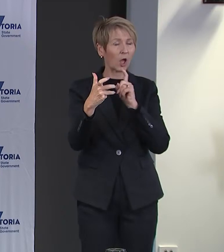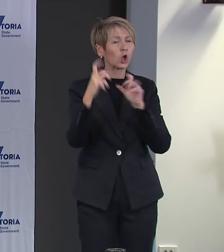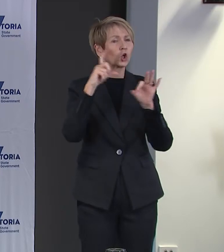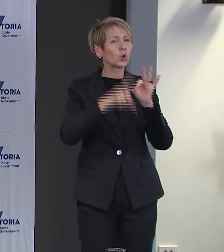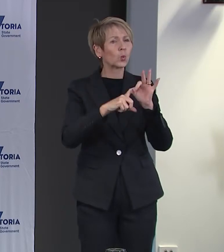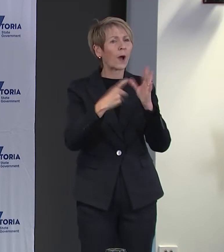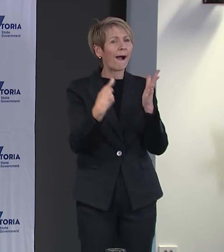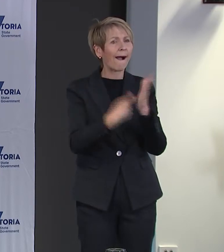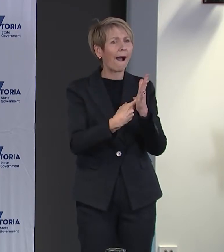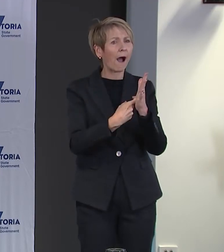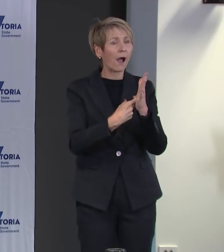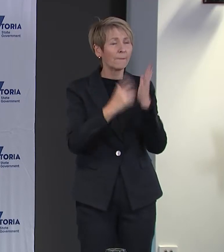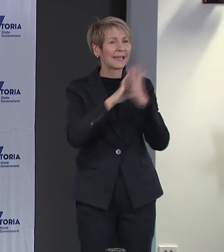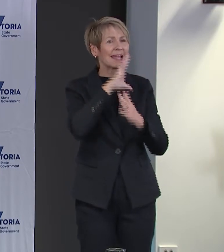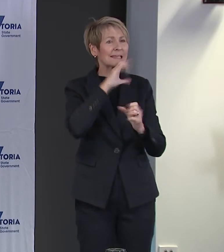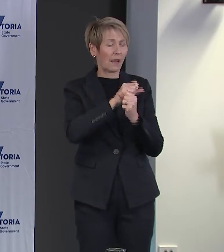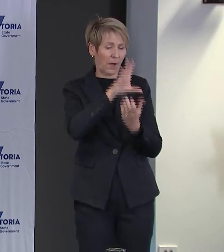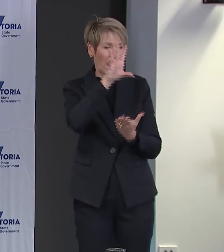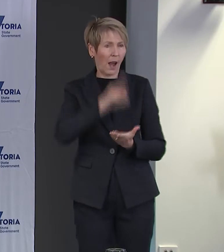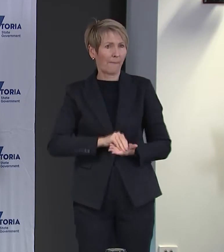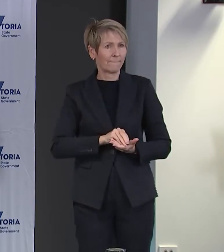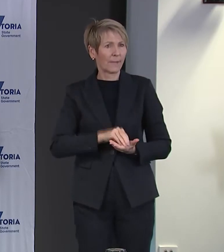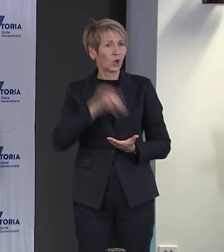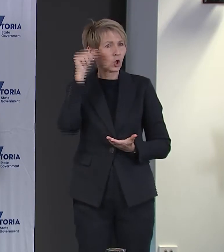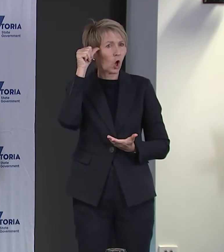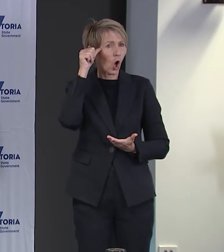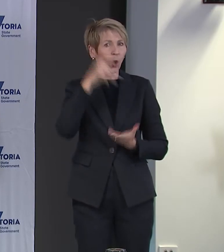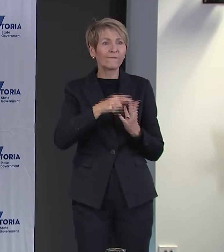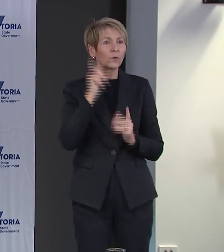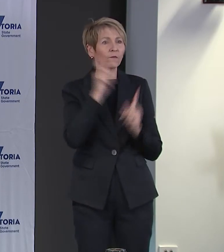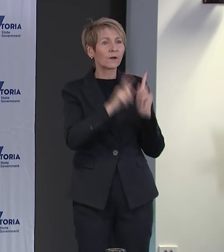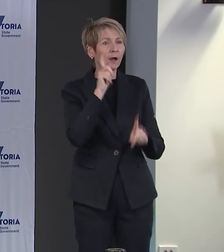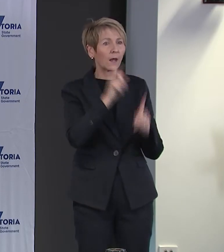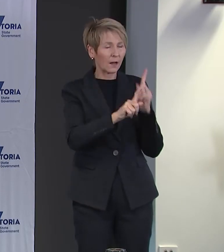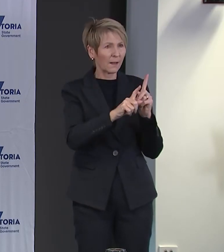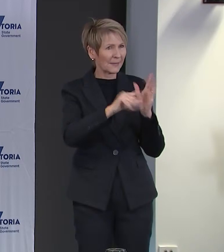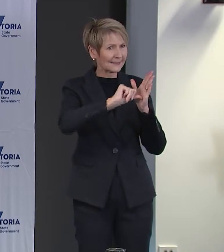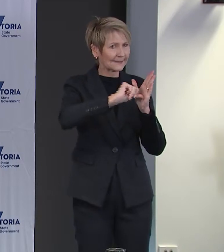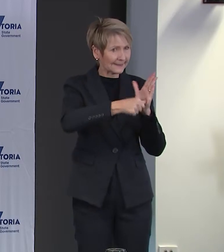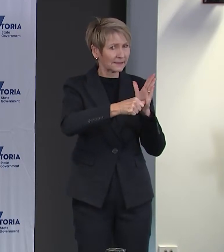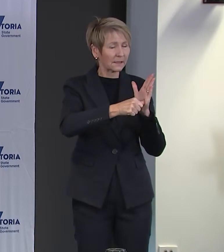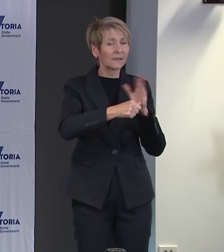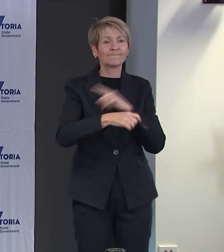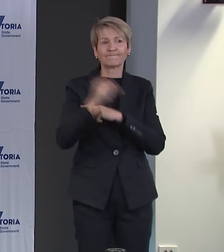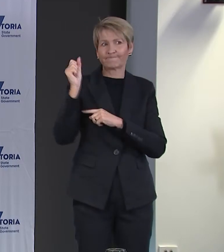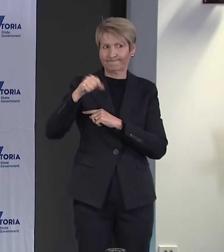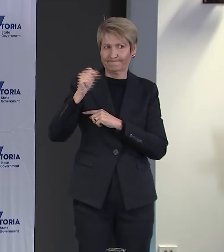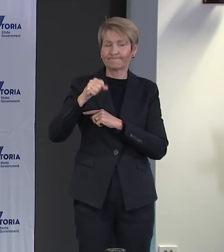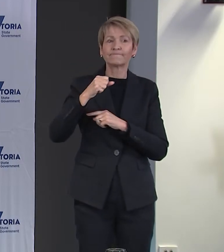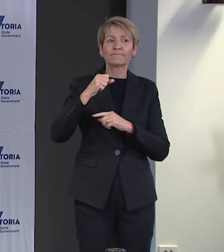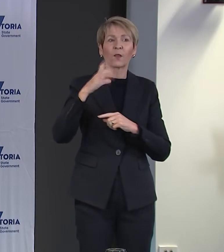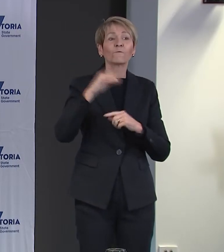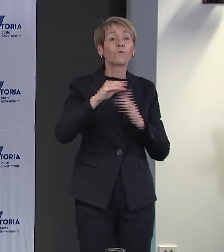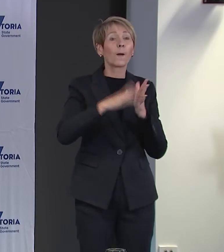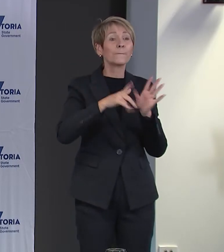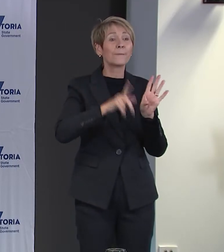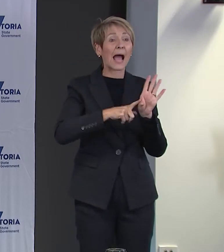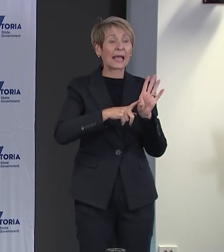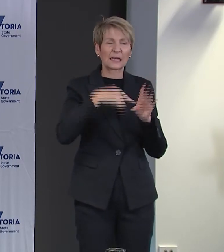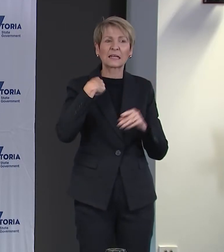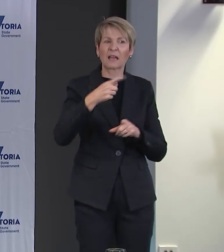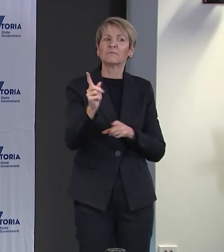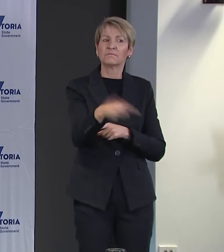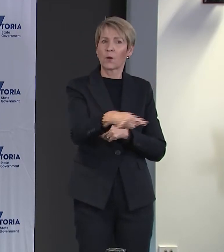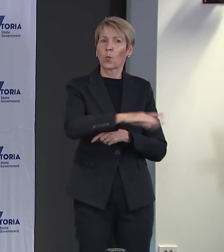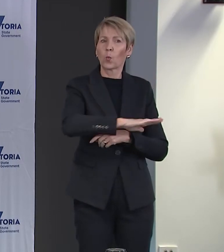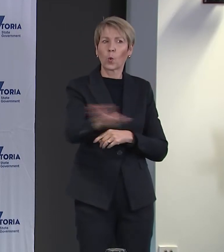continue to do that. We've been stepping up retail and QR code compliance really since the beginning of May. That work will continue.